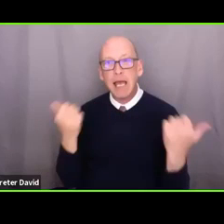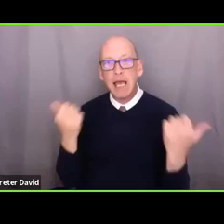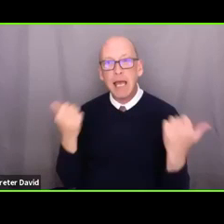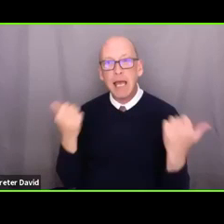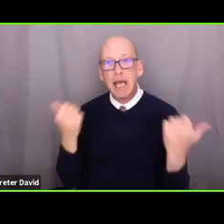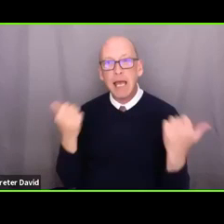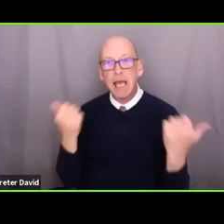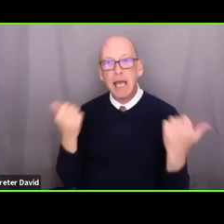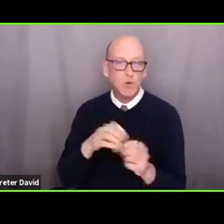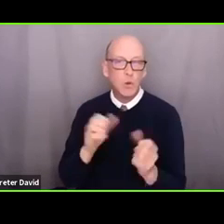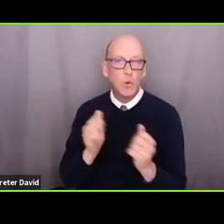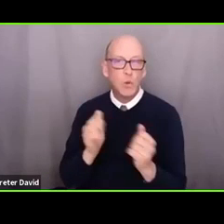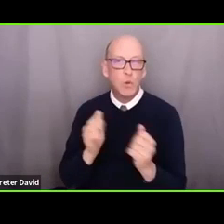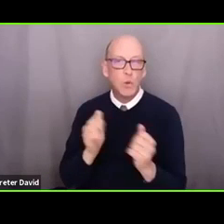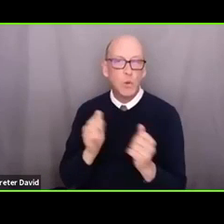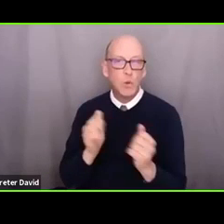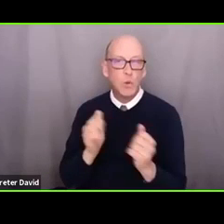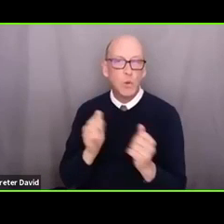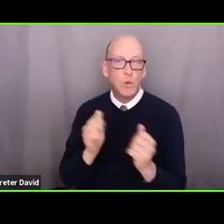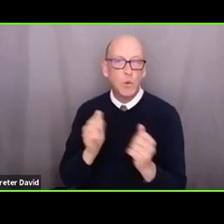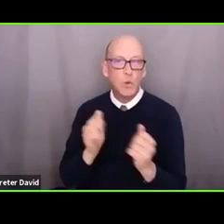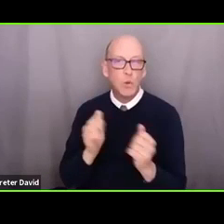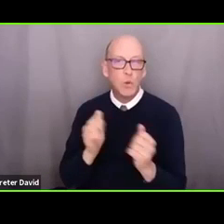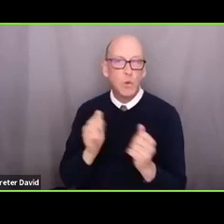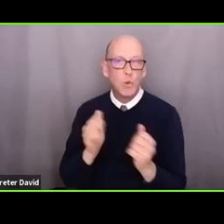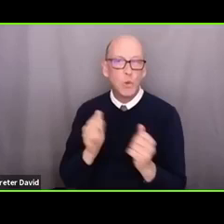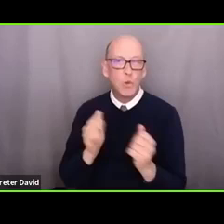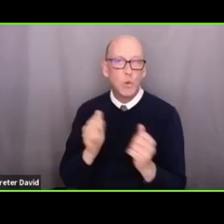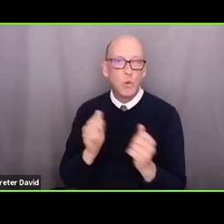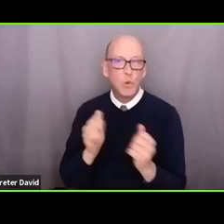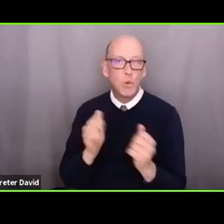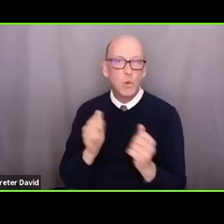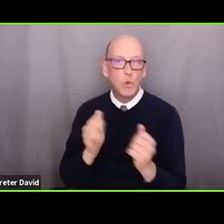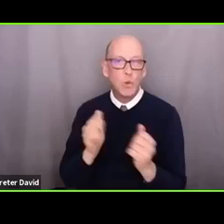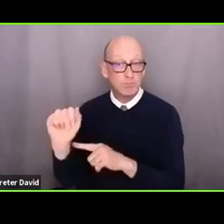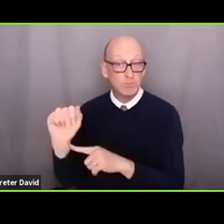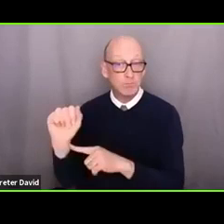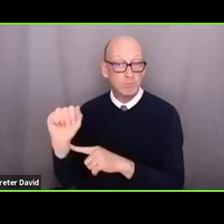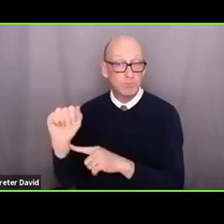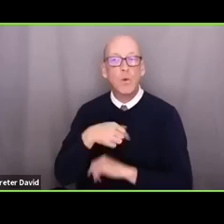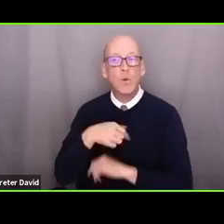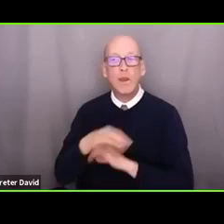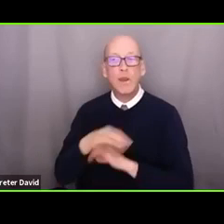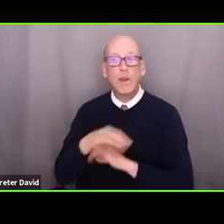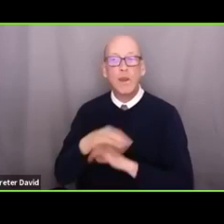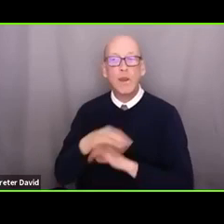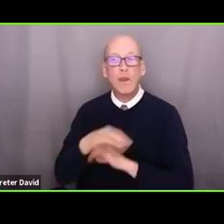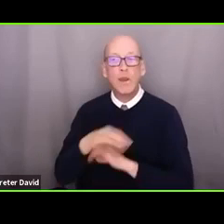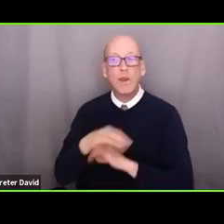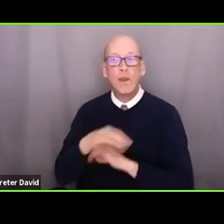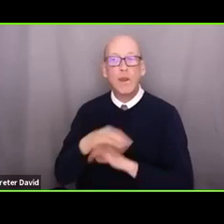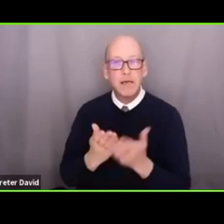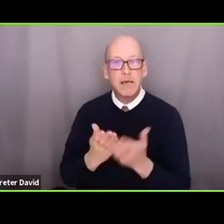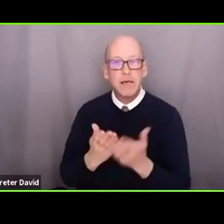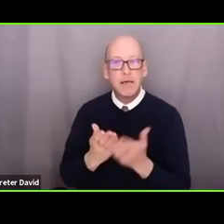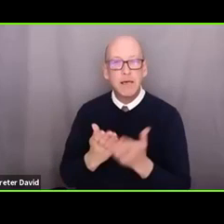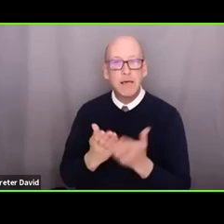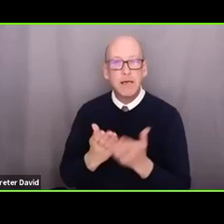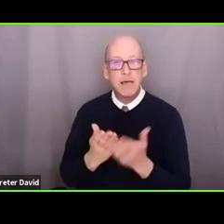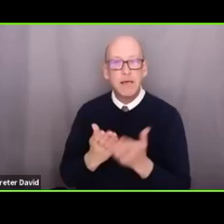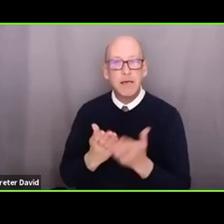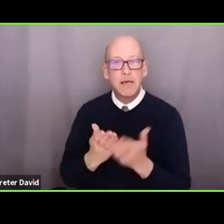reopening, needing to reopen. We looked at DORA and found out that, okay, are there some things that we can do right now